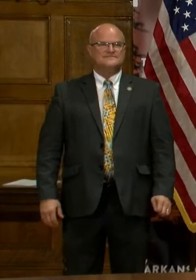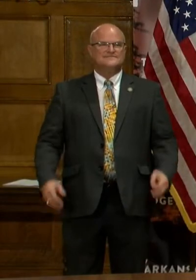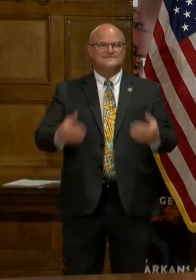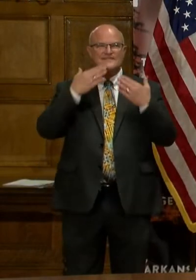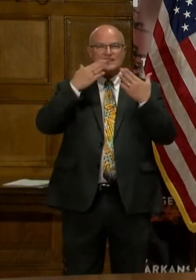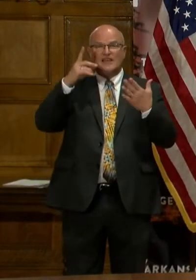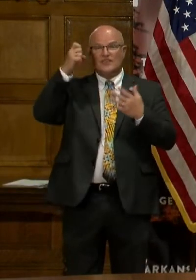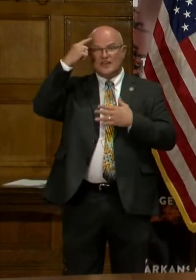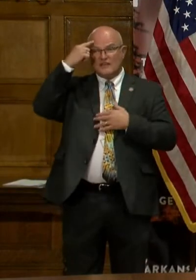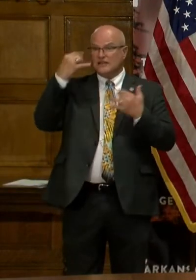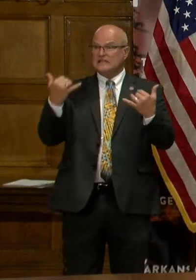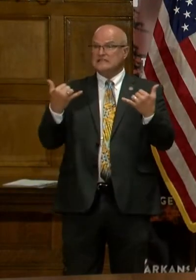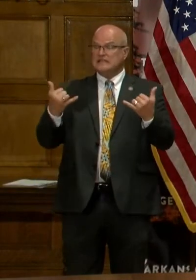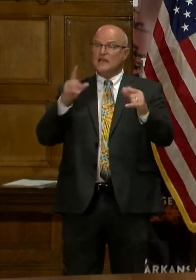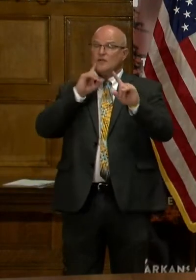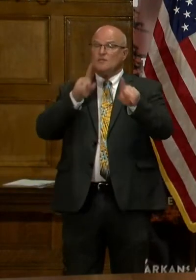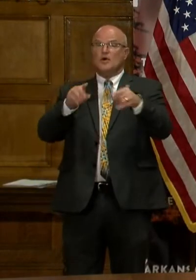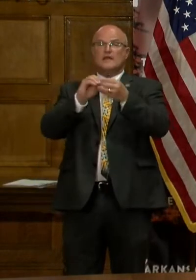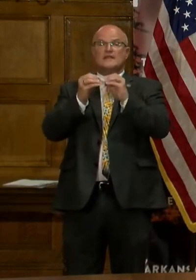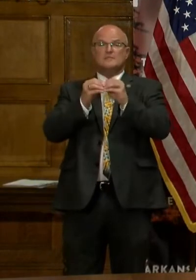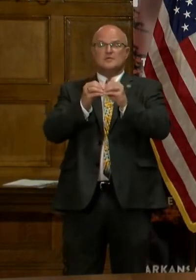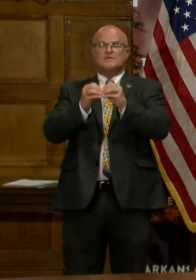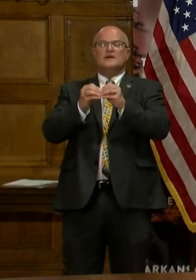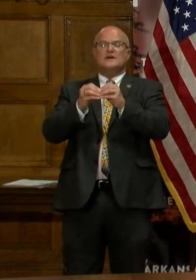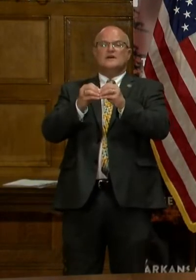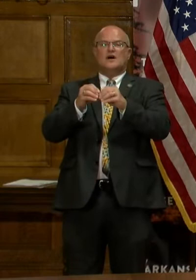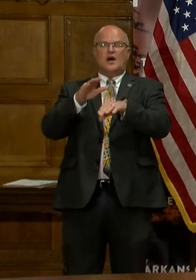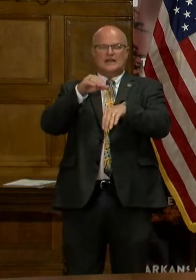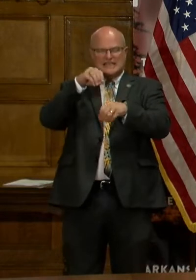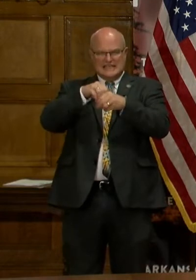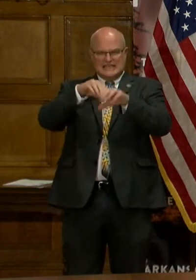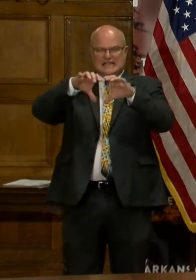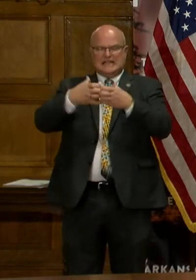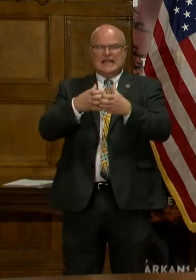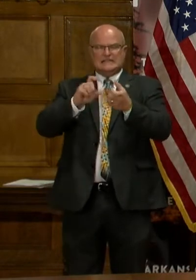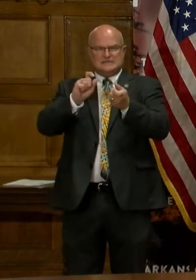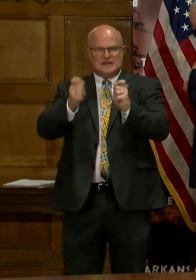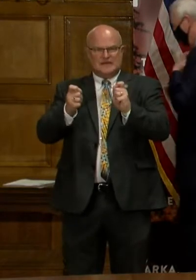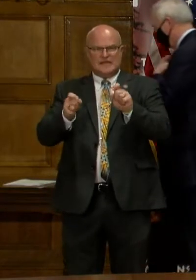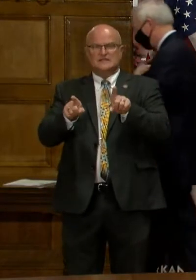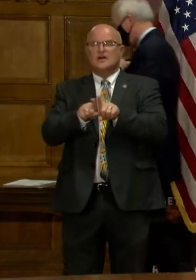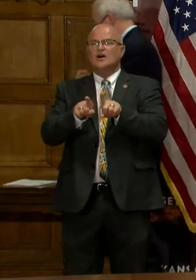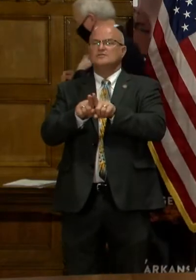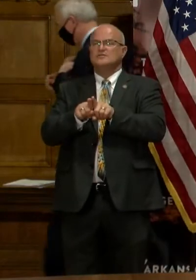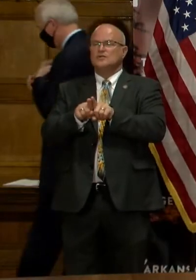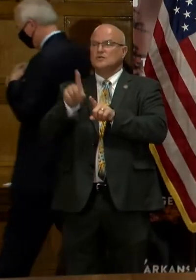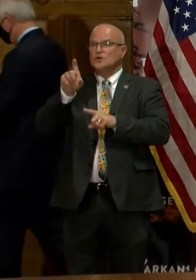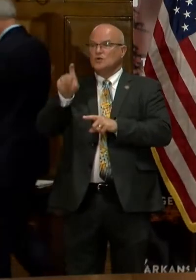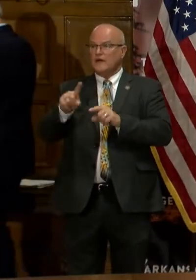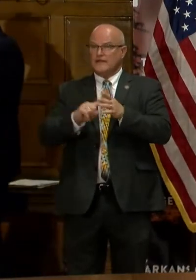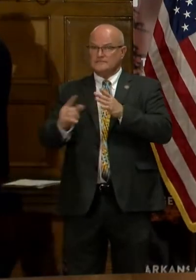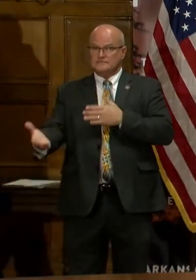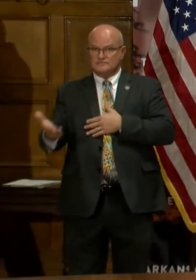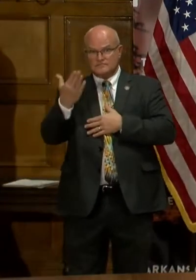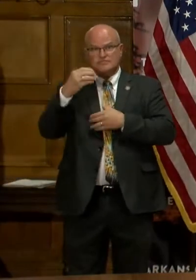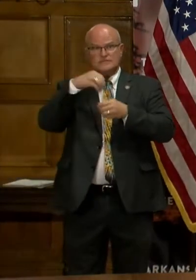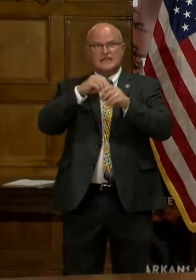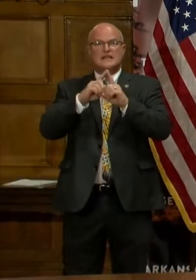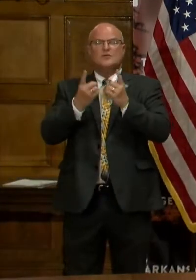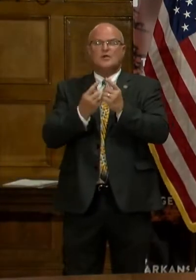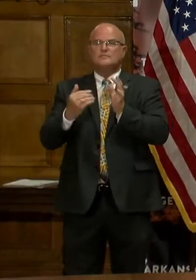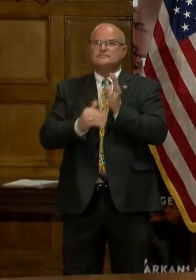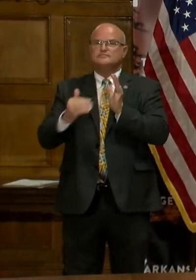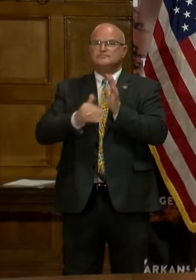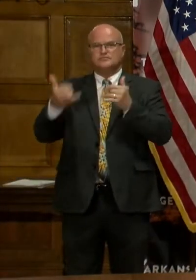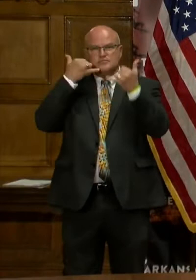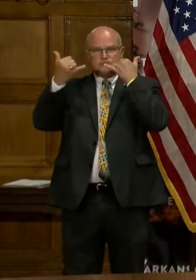Thank you, Governor. Today I'll report on the number of on-site modifications as well as addressing a question that is coming into the department